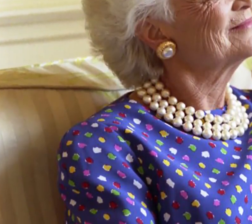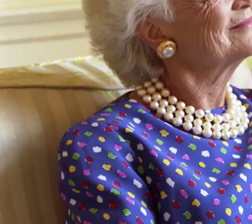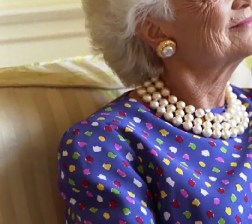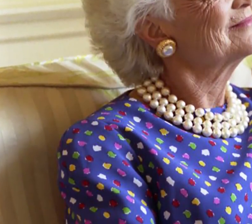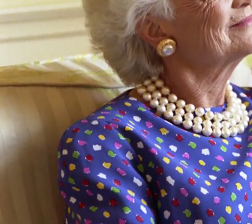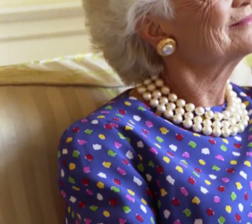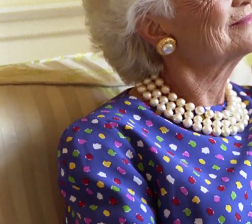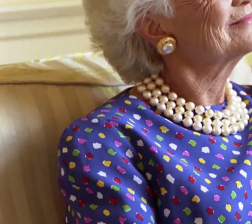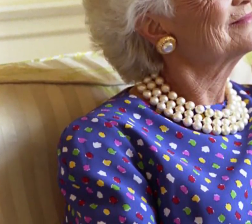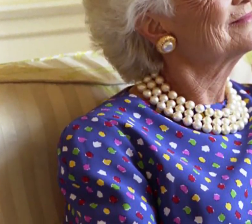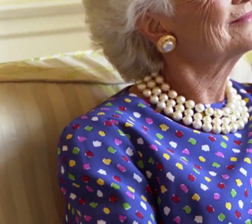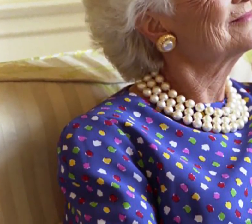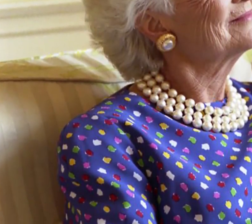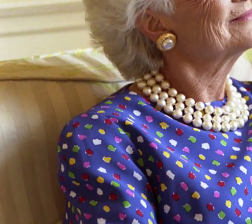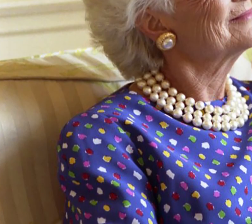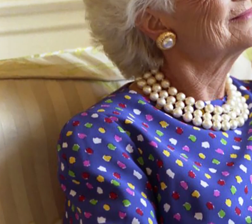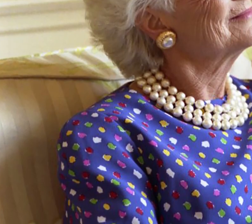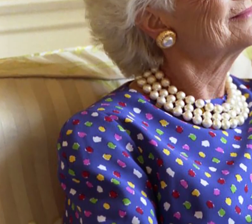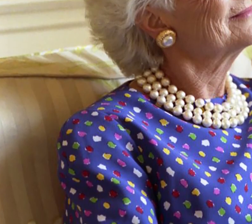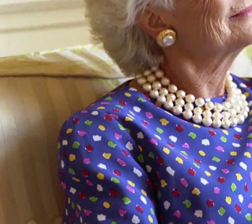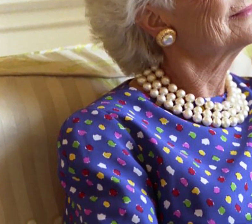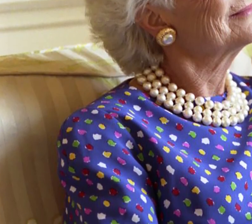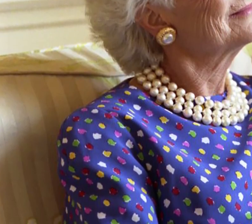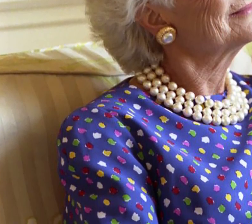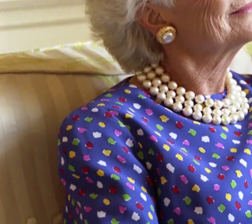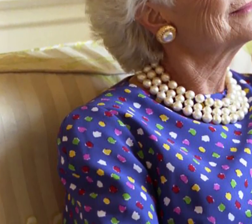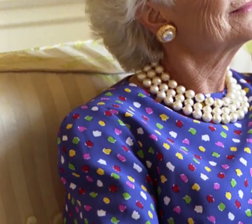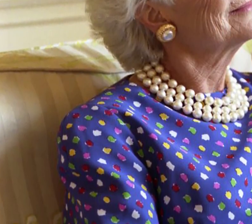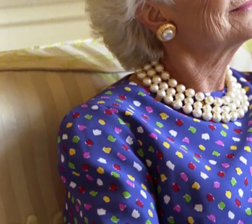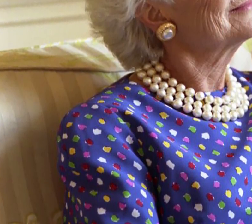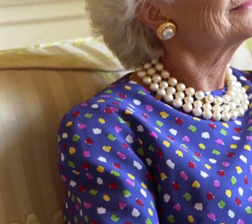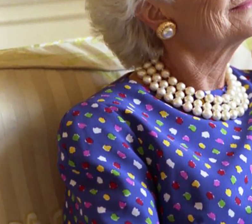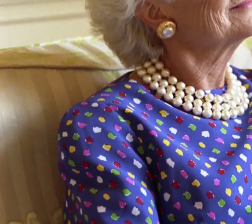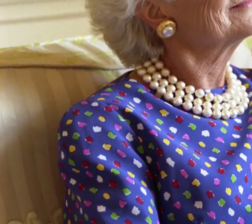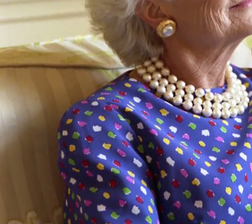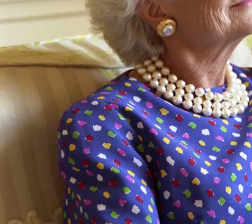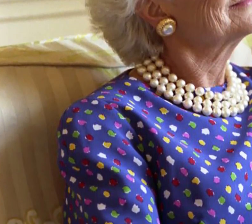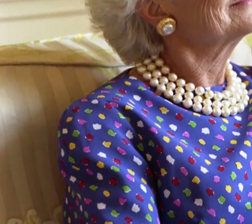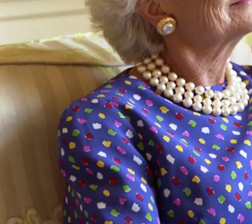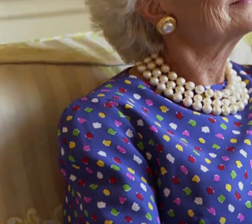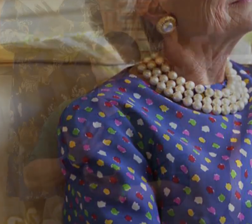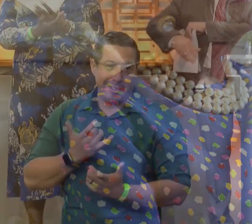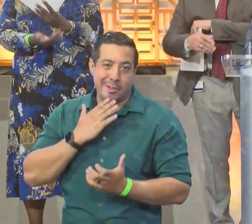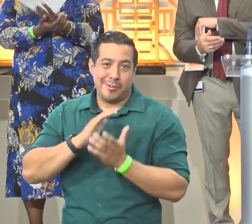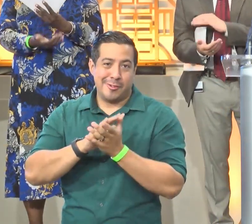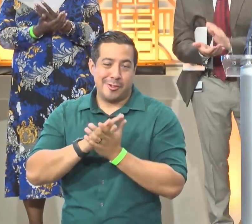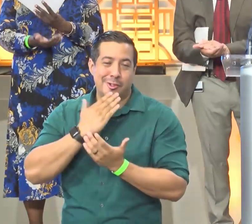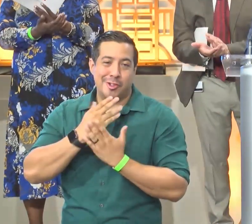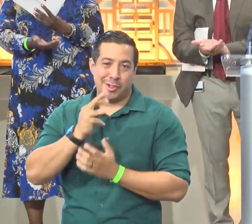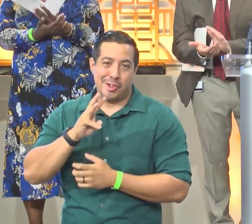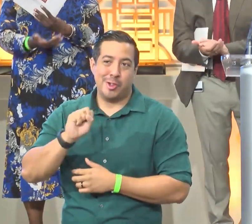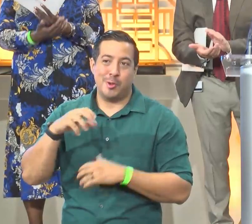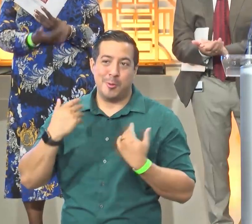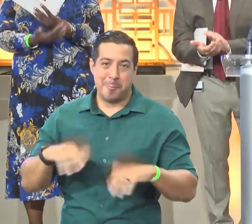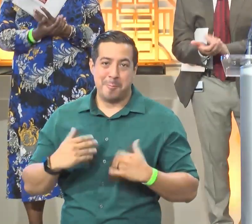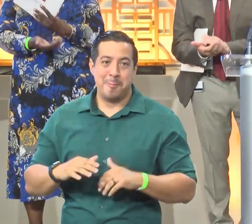Bush's 96th birthday. And look, I think that's good news.